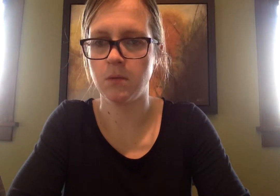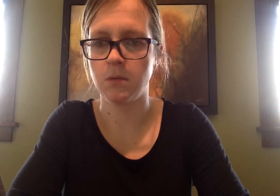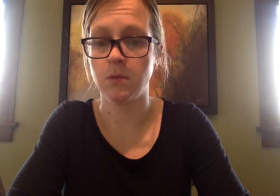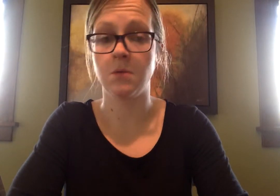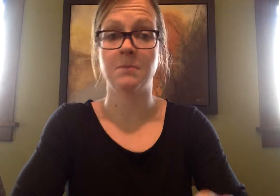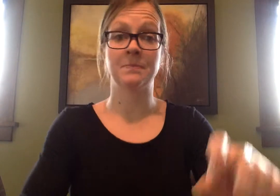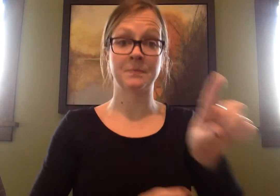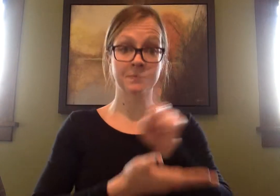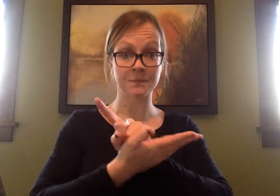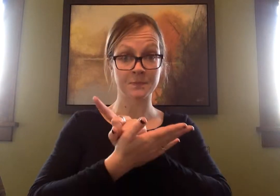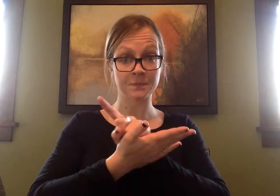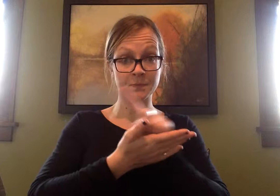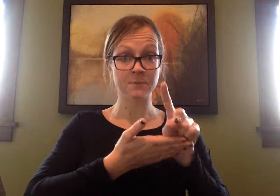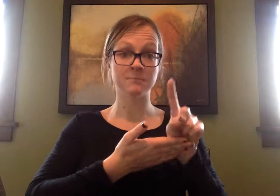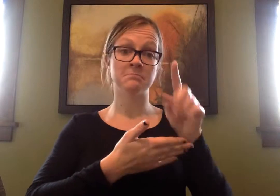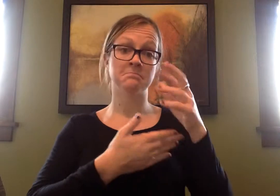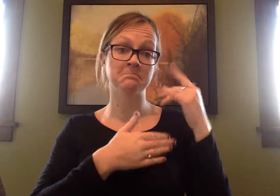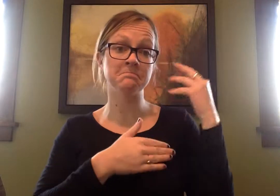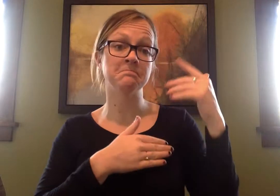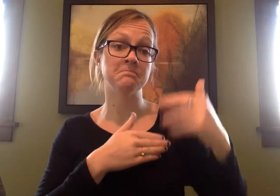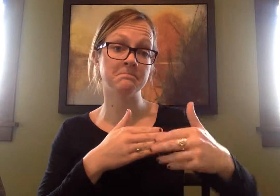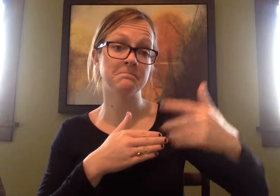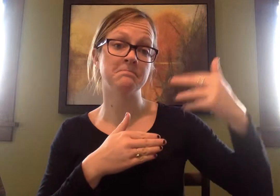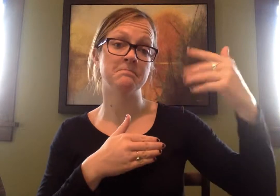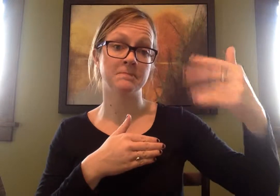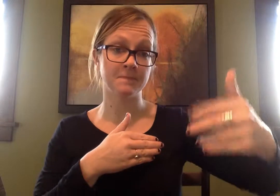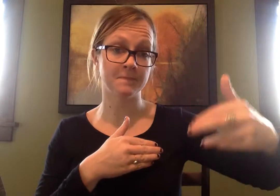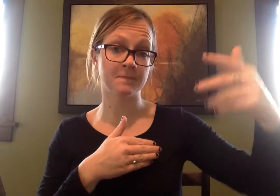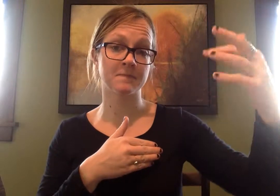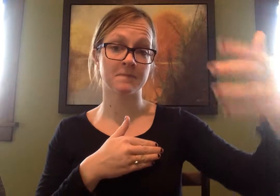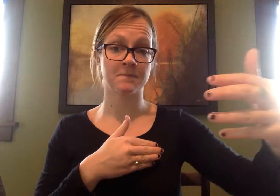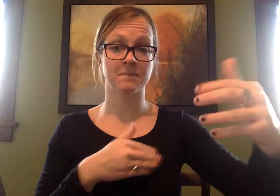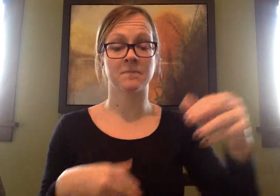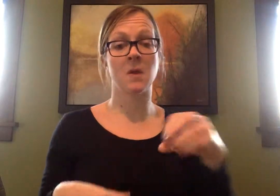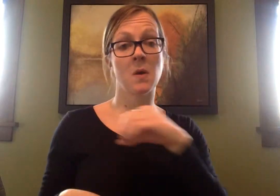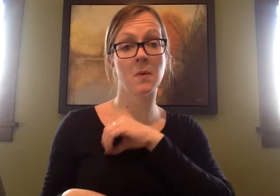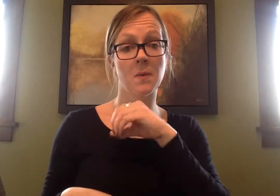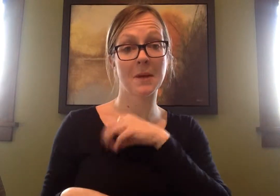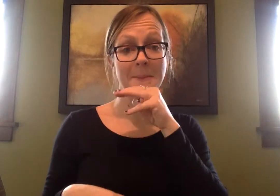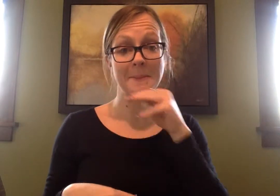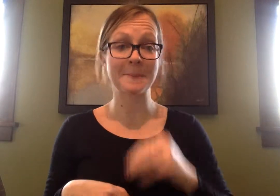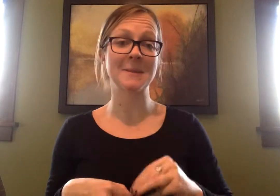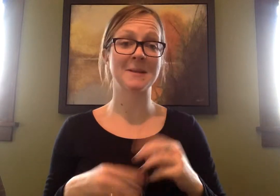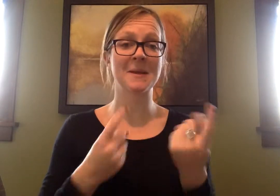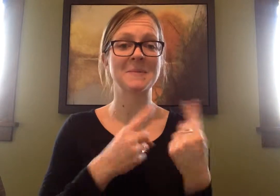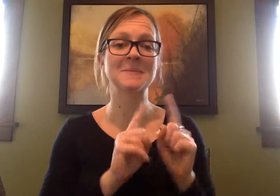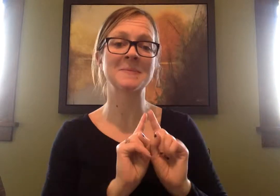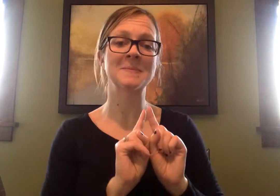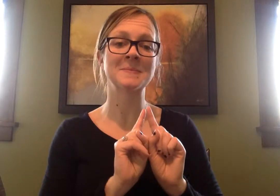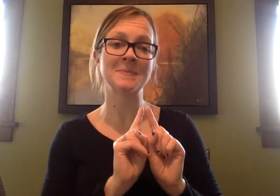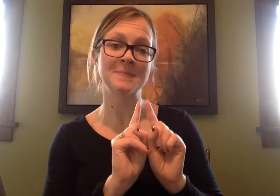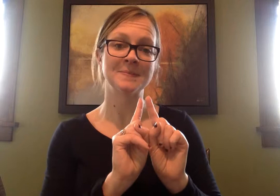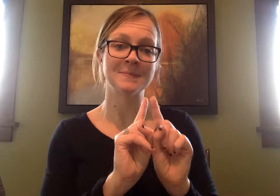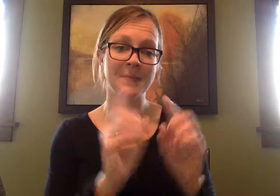As the weeks went on, Owen and Mzee spent more and more time together. Soon they